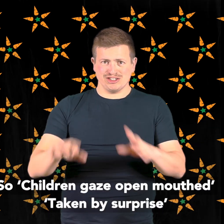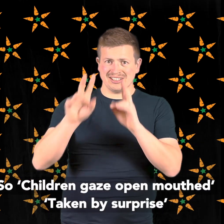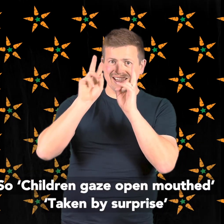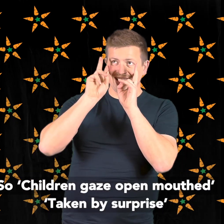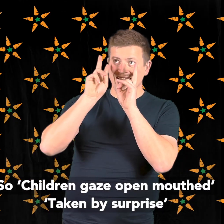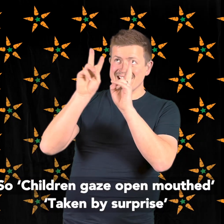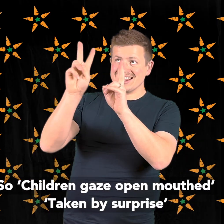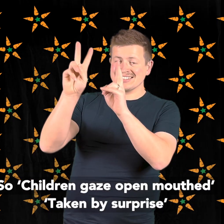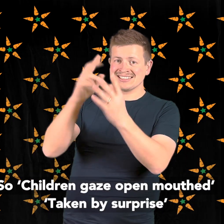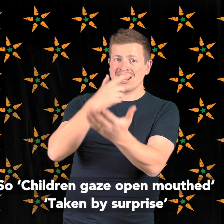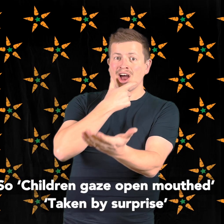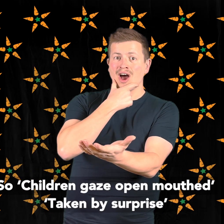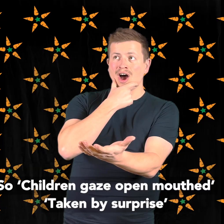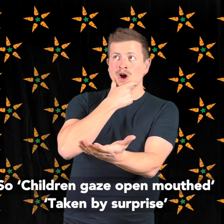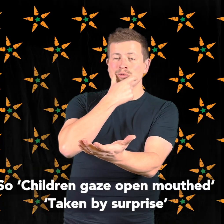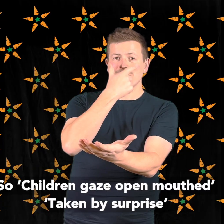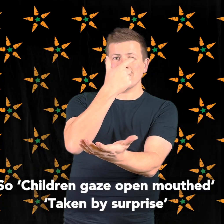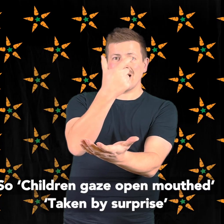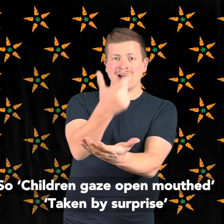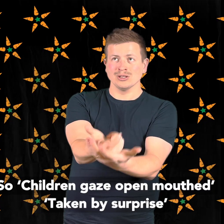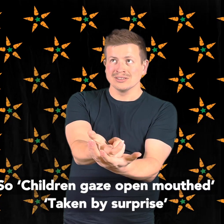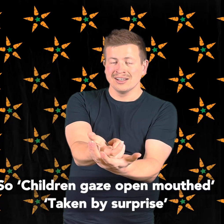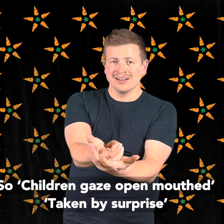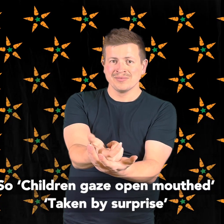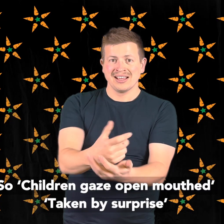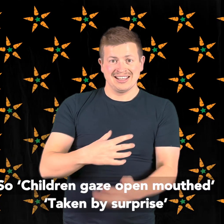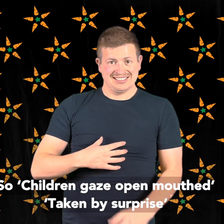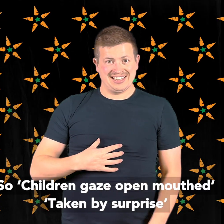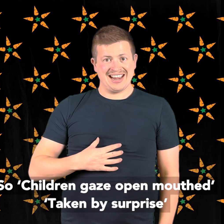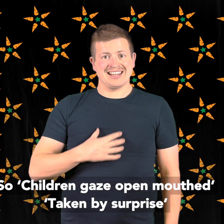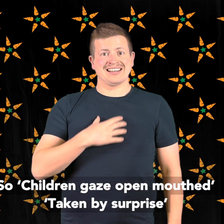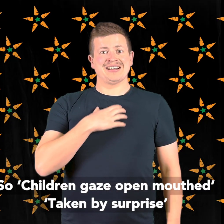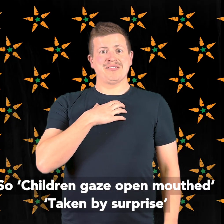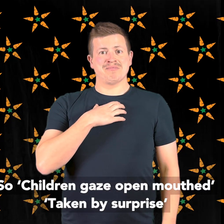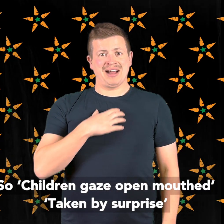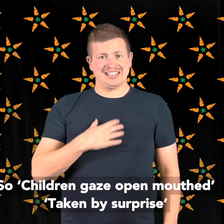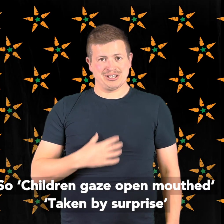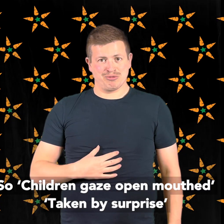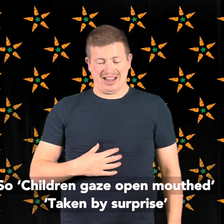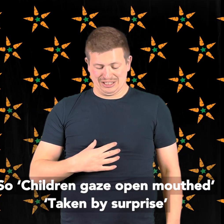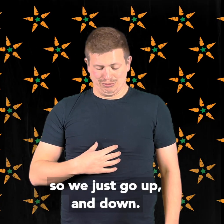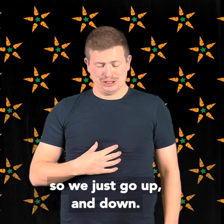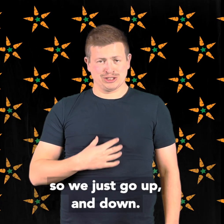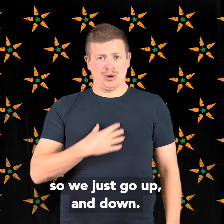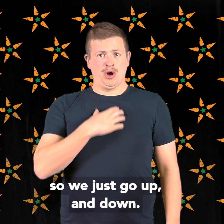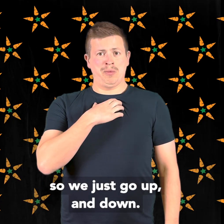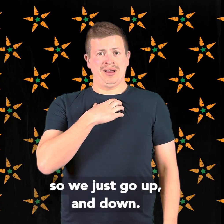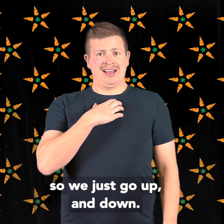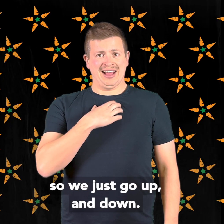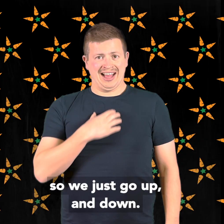children gaze, open mouth, taken by surprise. And we just go up and